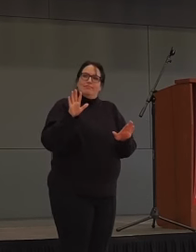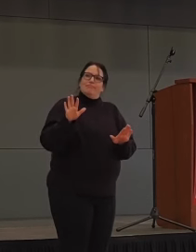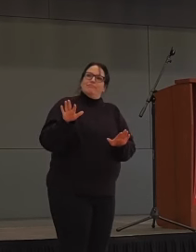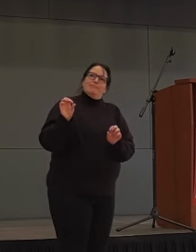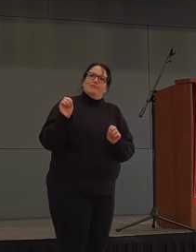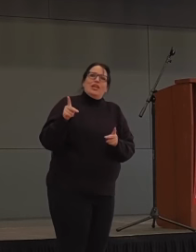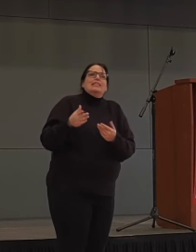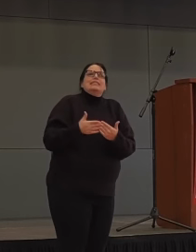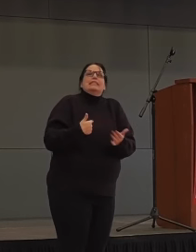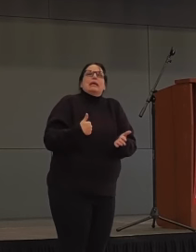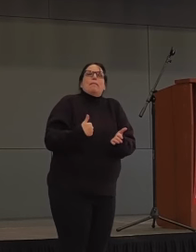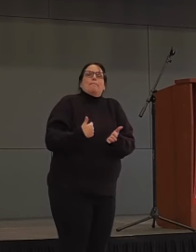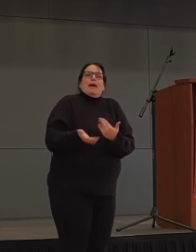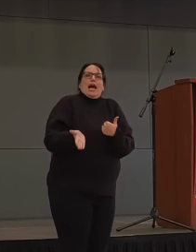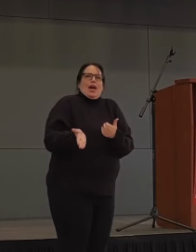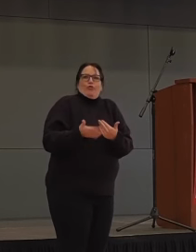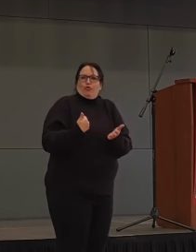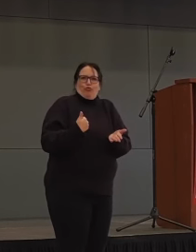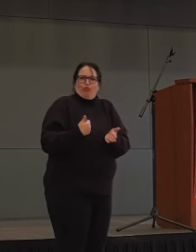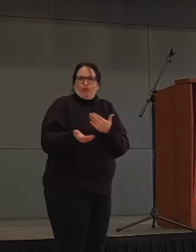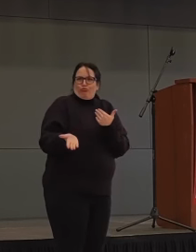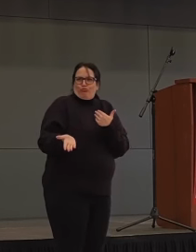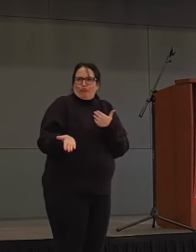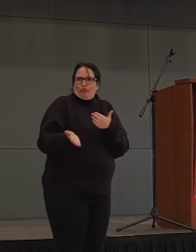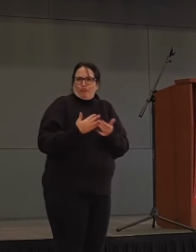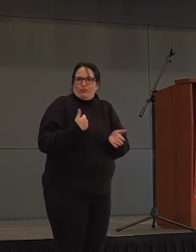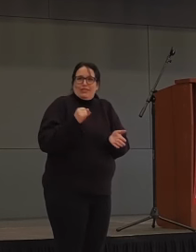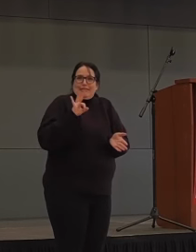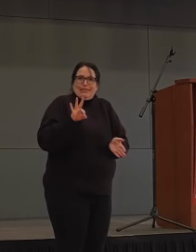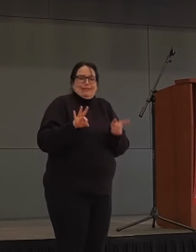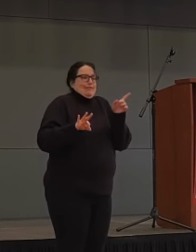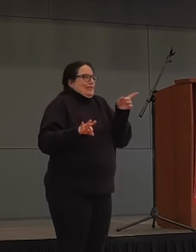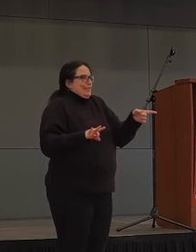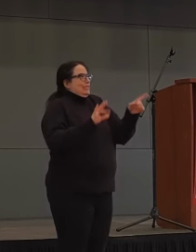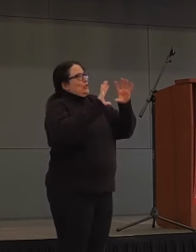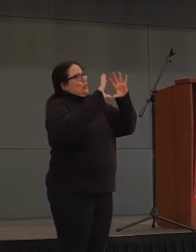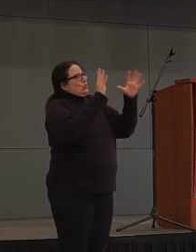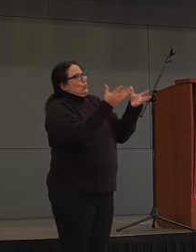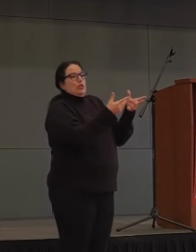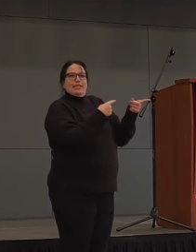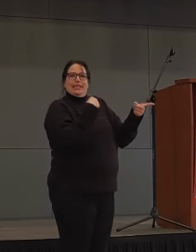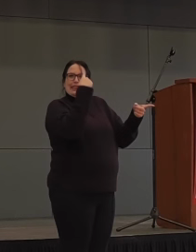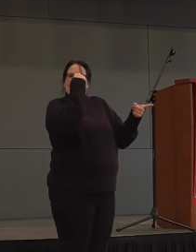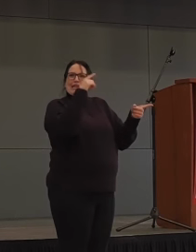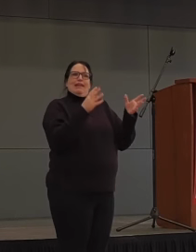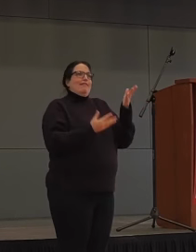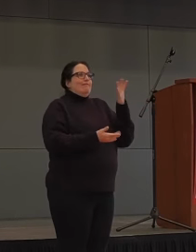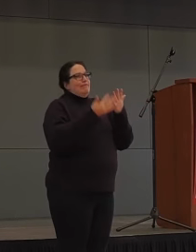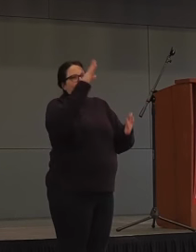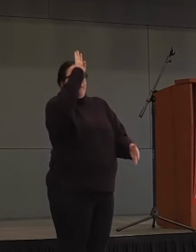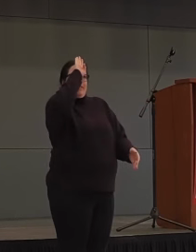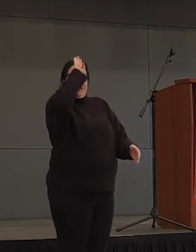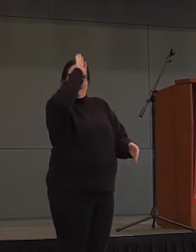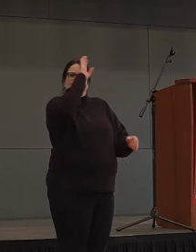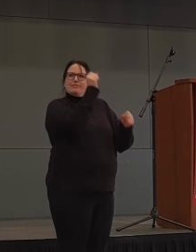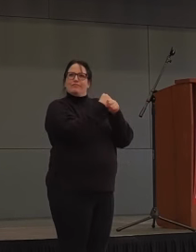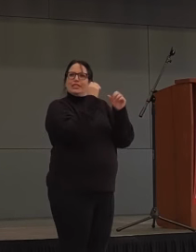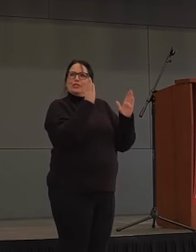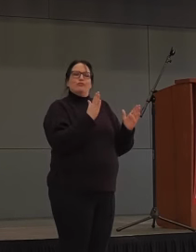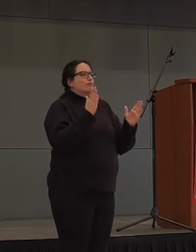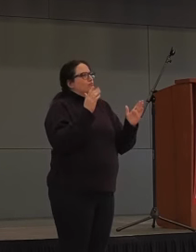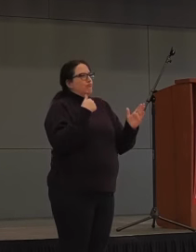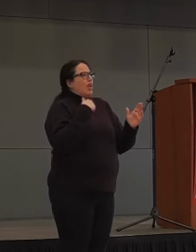doesn't matter. If he wanted to be a firefighter, I can go along with him. I can meet him where he is, which